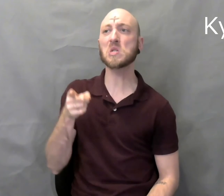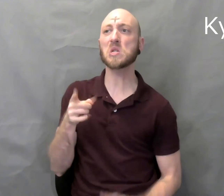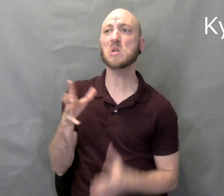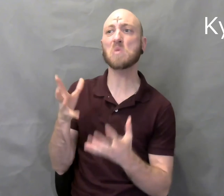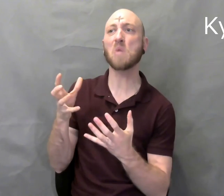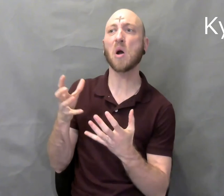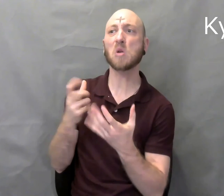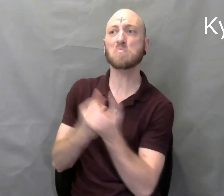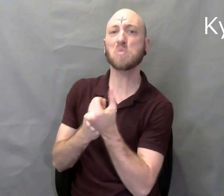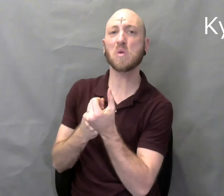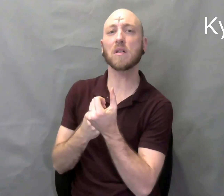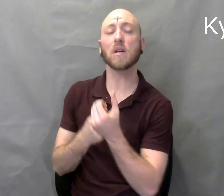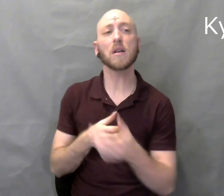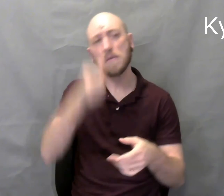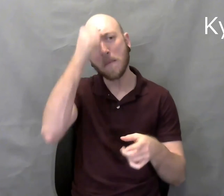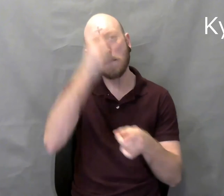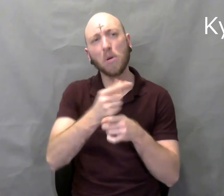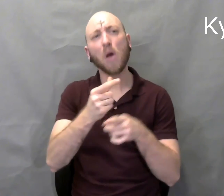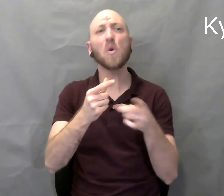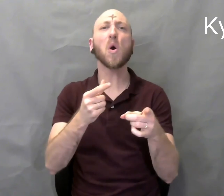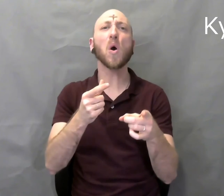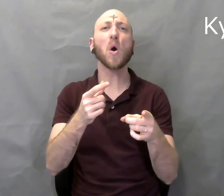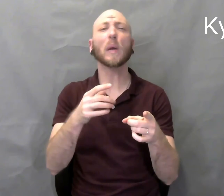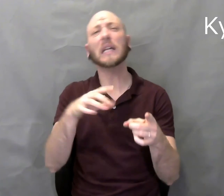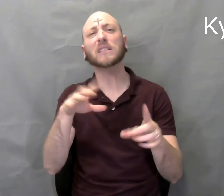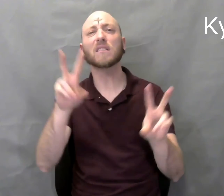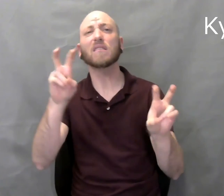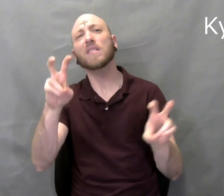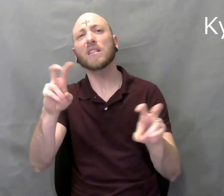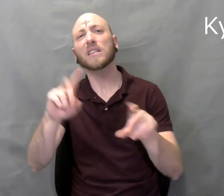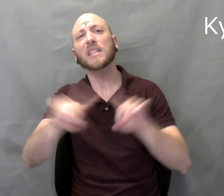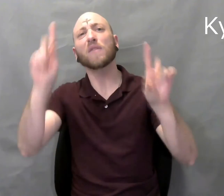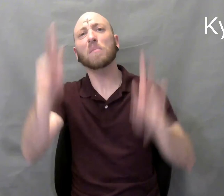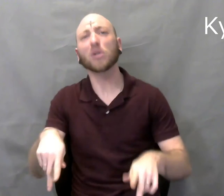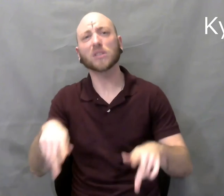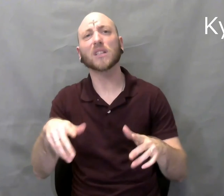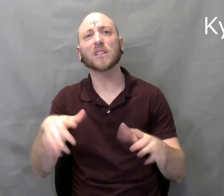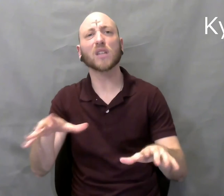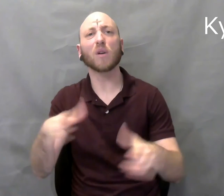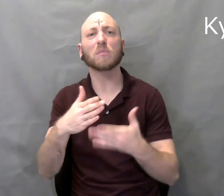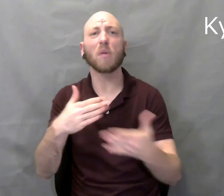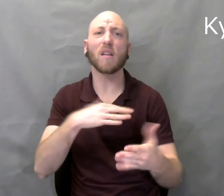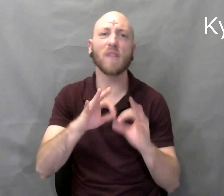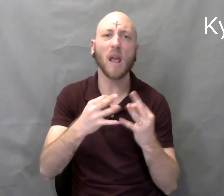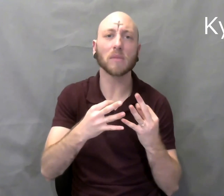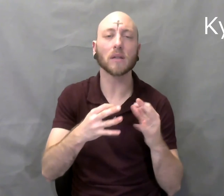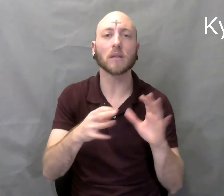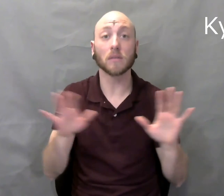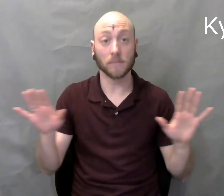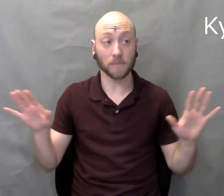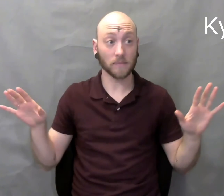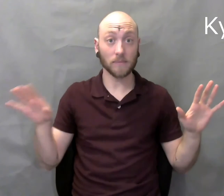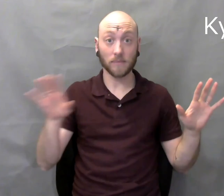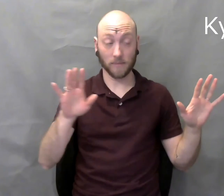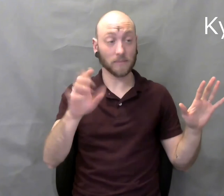wants to support me in that way. My brother, he just wants to be the black sheep and take all of the attention. And really, I lived in an amazing